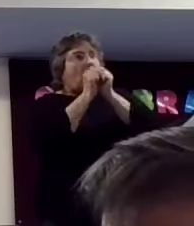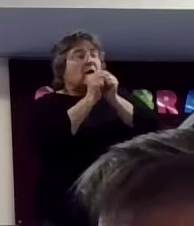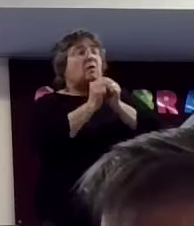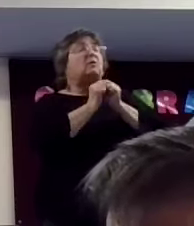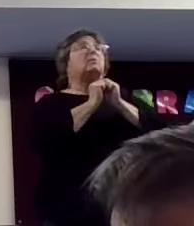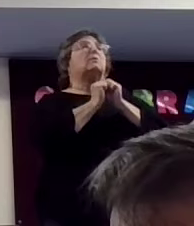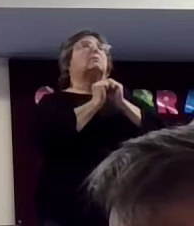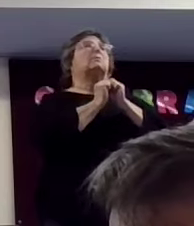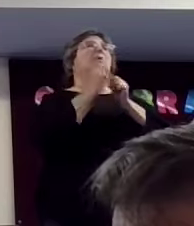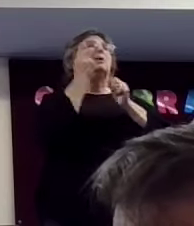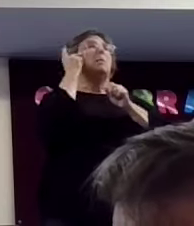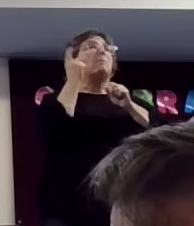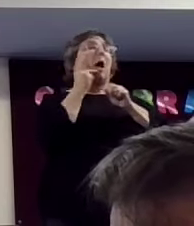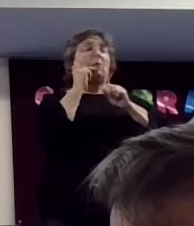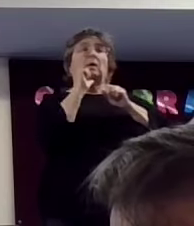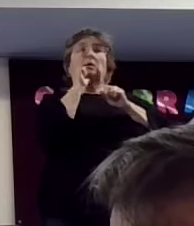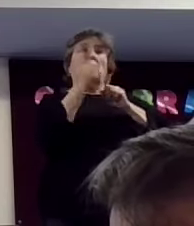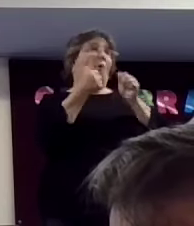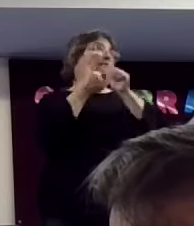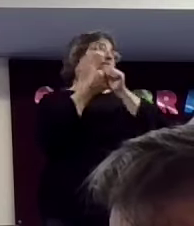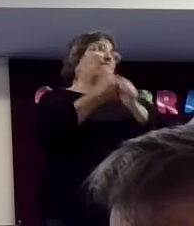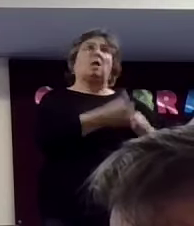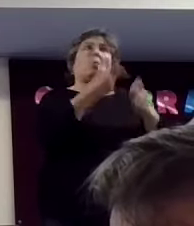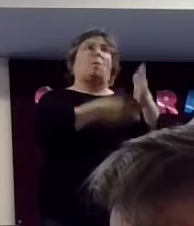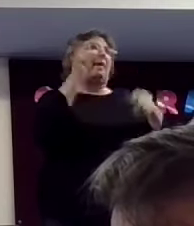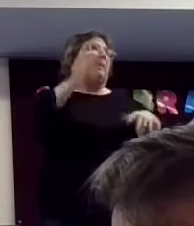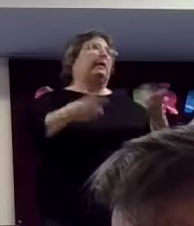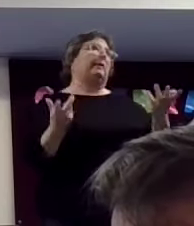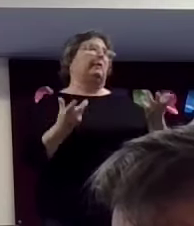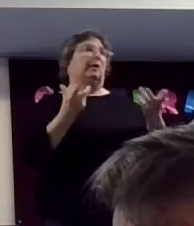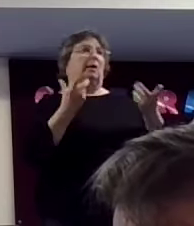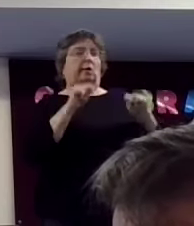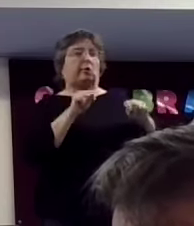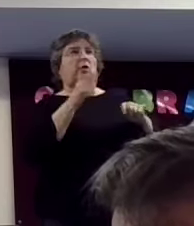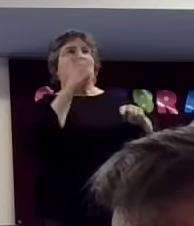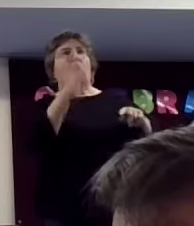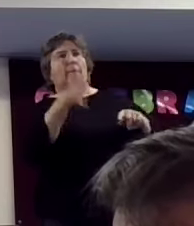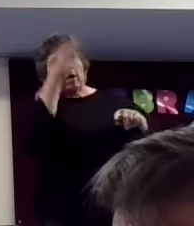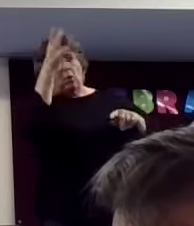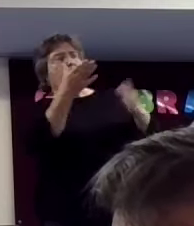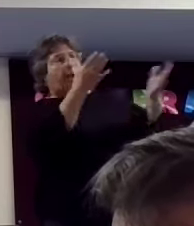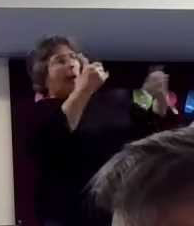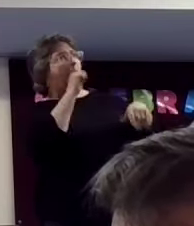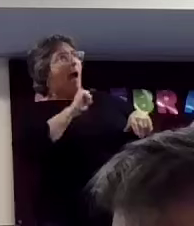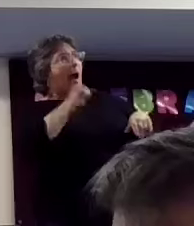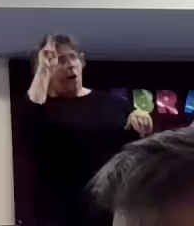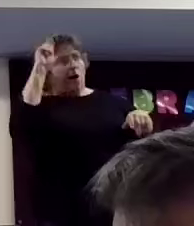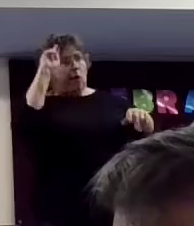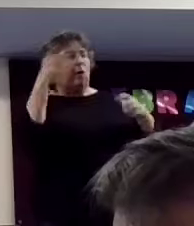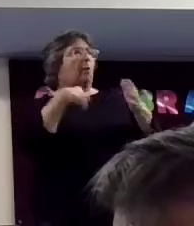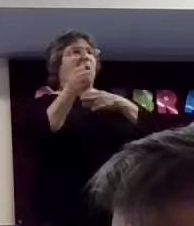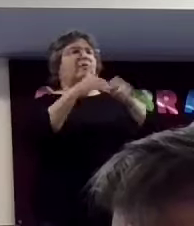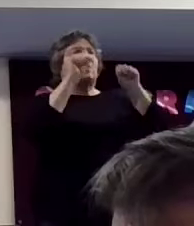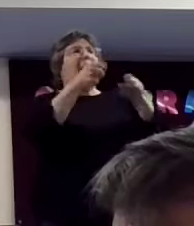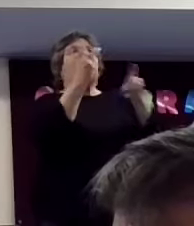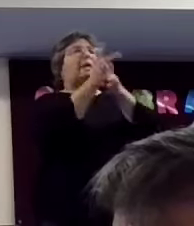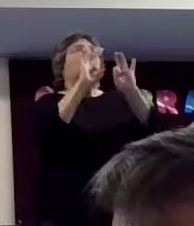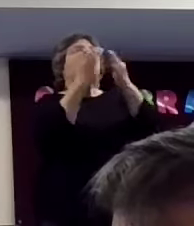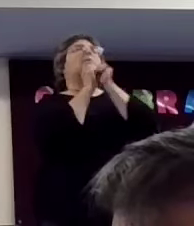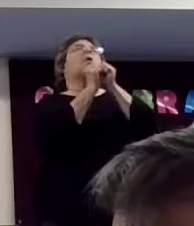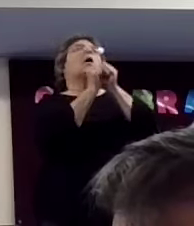the parents don't follow through with what they need to do, then you're trying to get grandparents, aunts, uncles, anything you can to keep